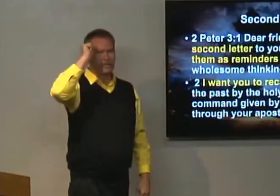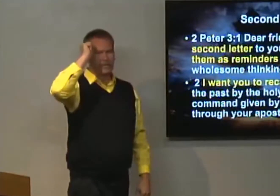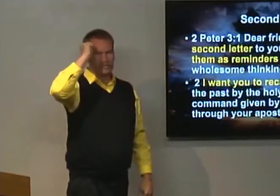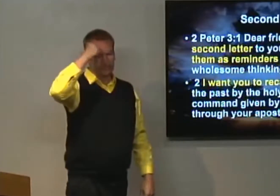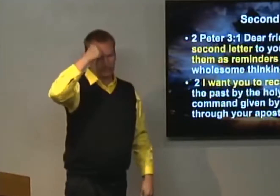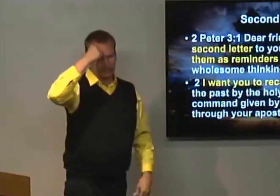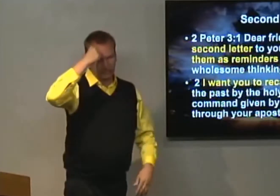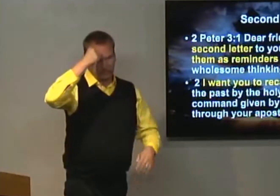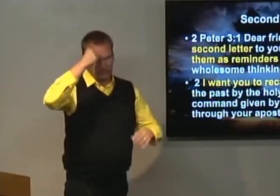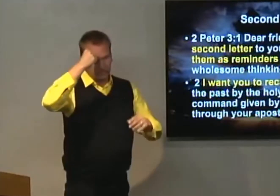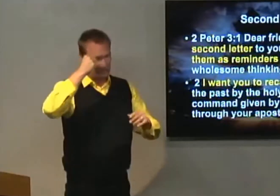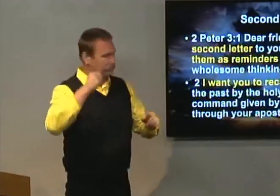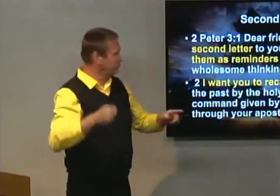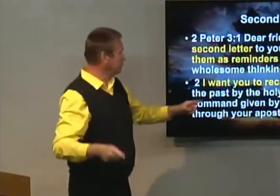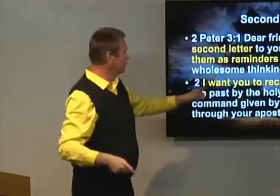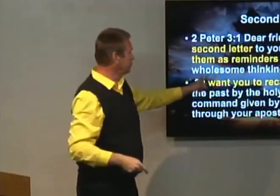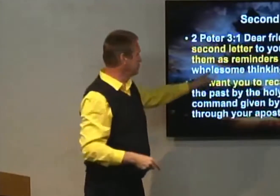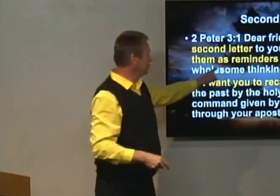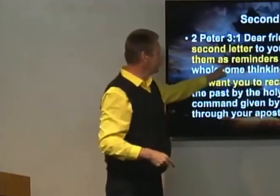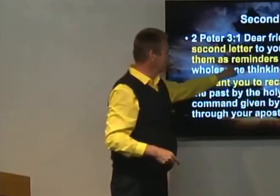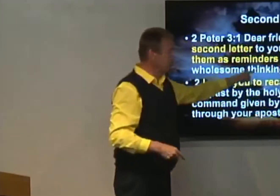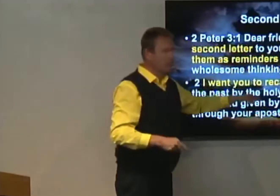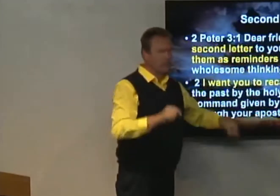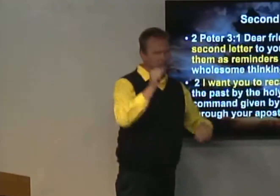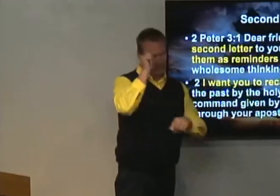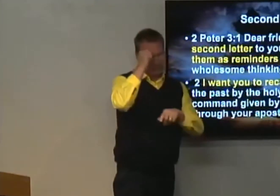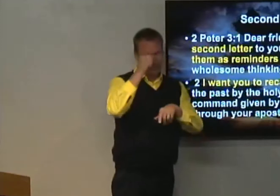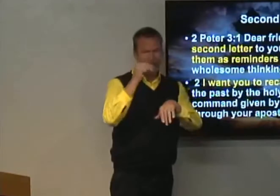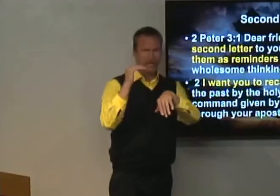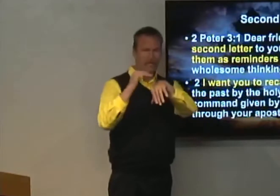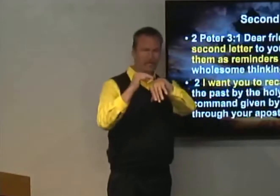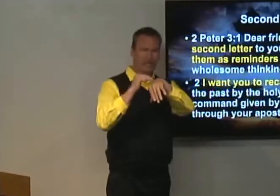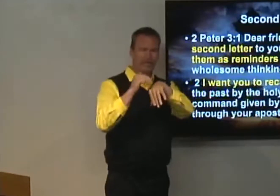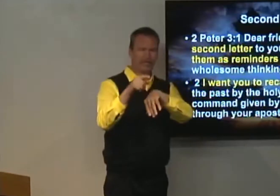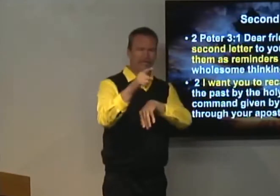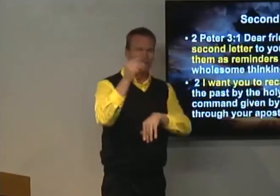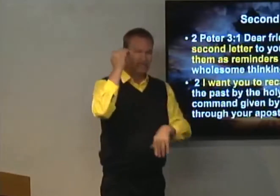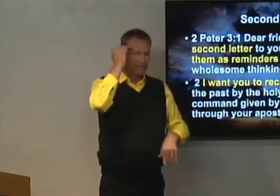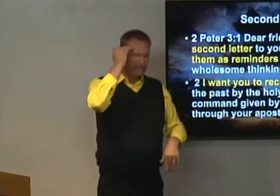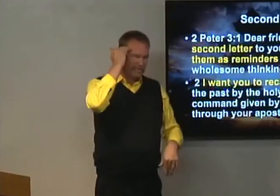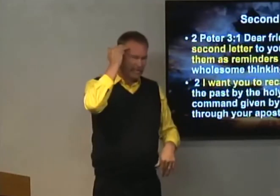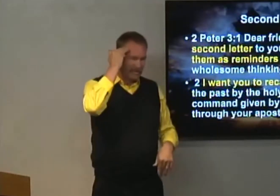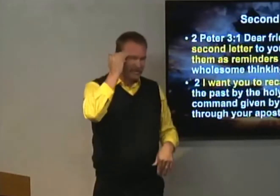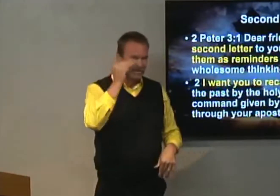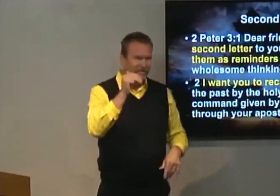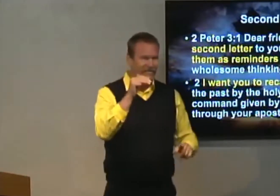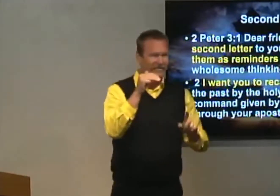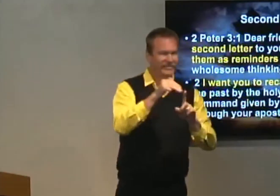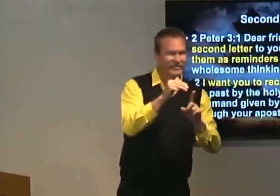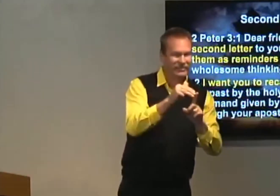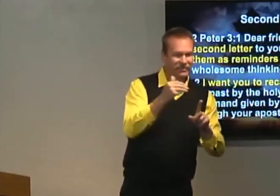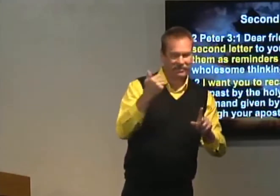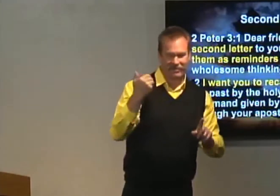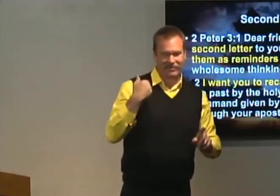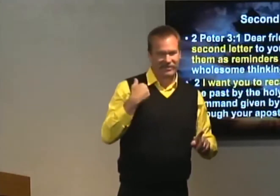you. And I have written both of them as reminders, as a reminder, to tell them